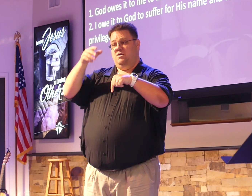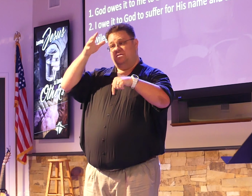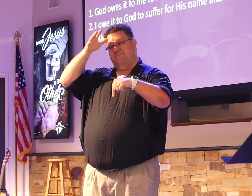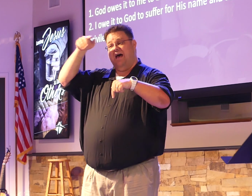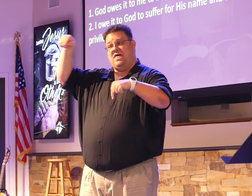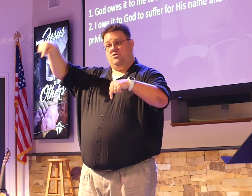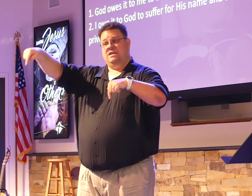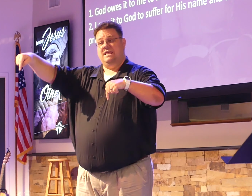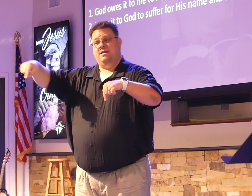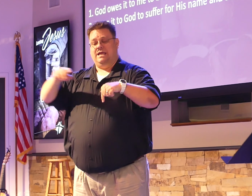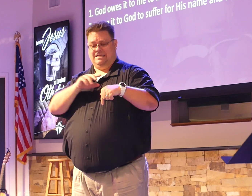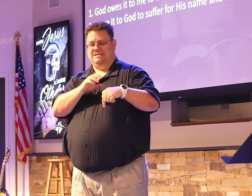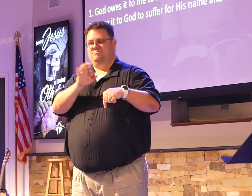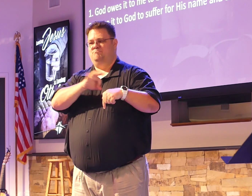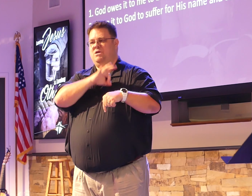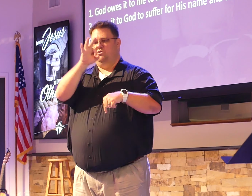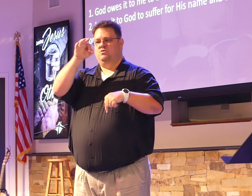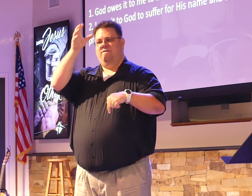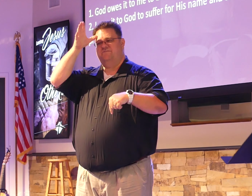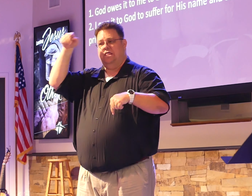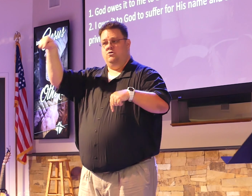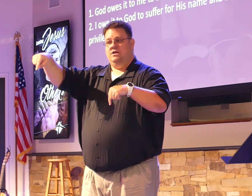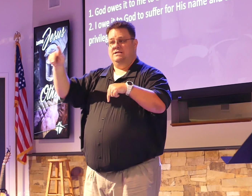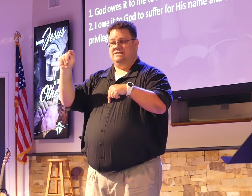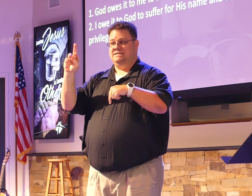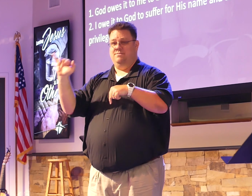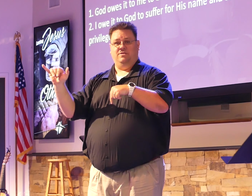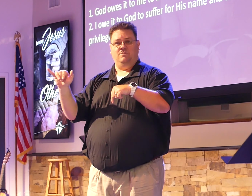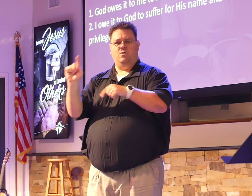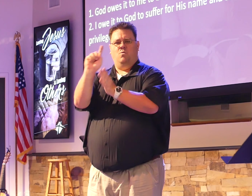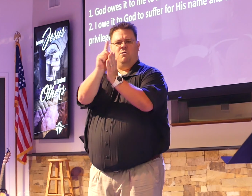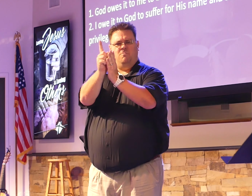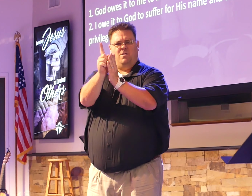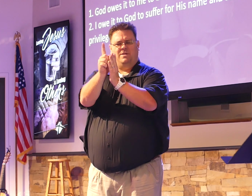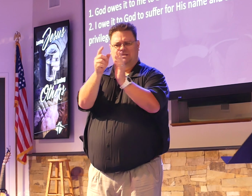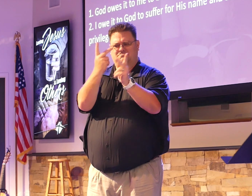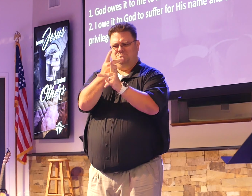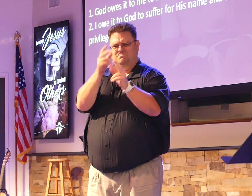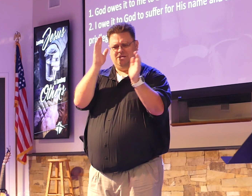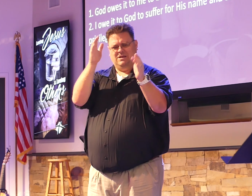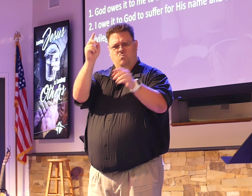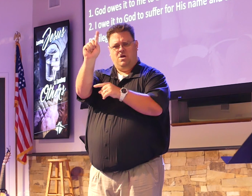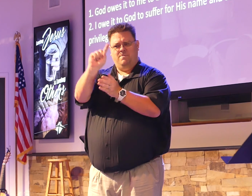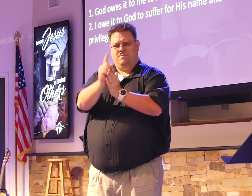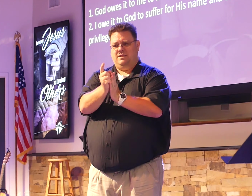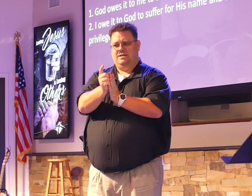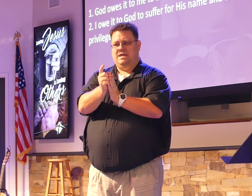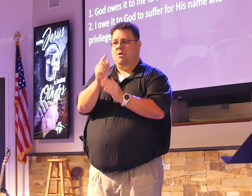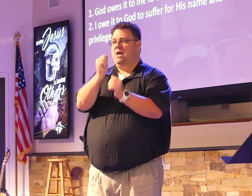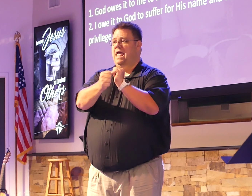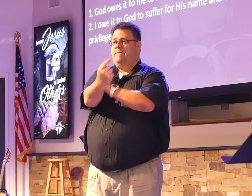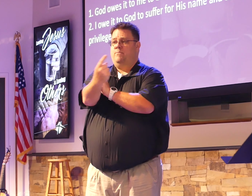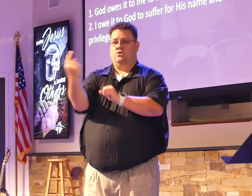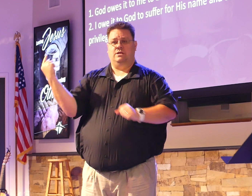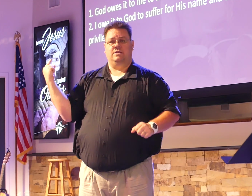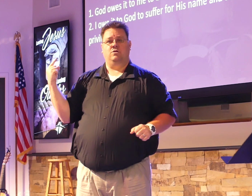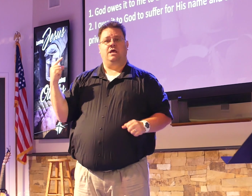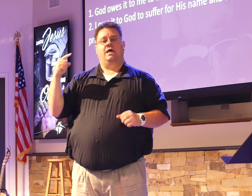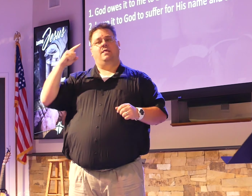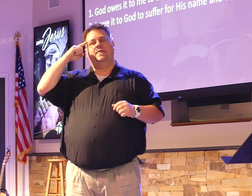life. Now, I want you to think with me. I'll stay with me about one more minute. And here's what I want you to do. I want everybody in here to think right now in